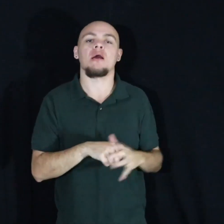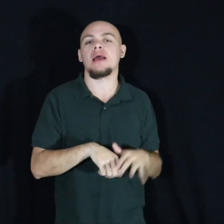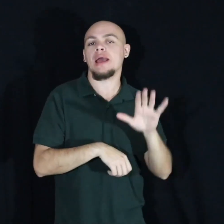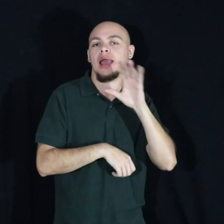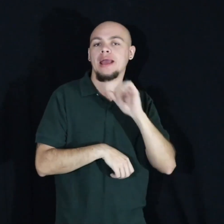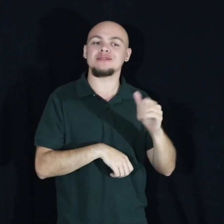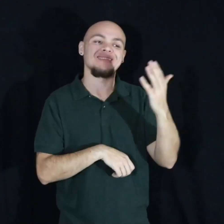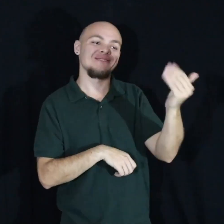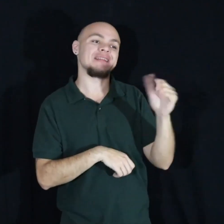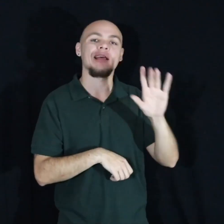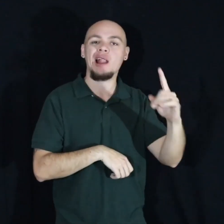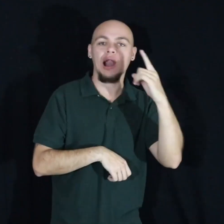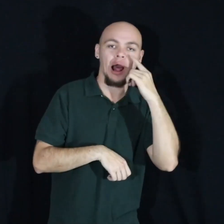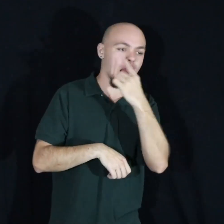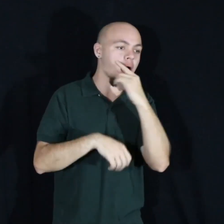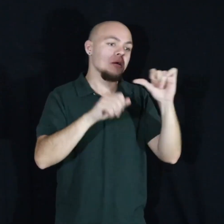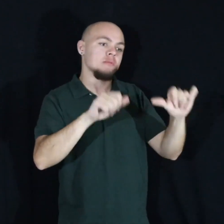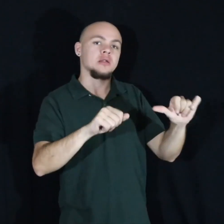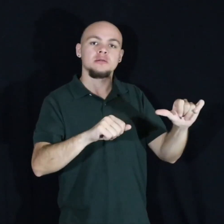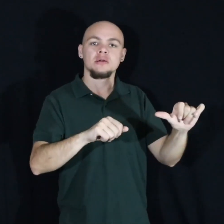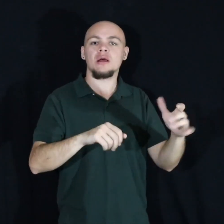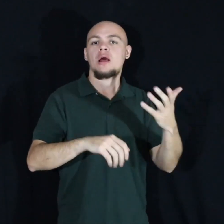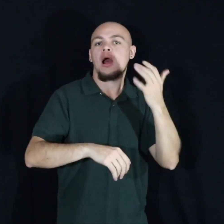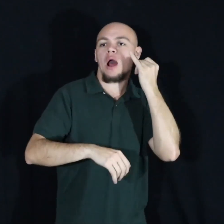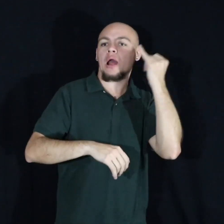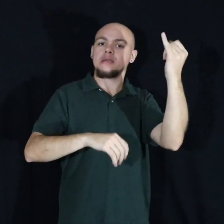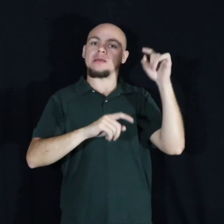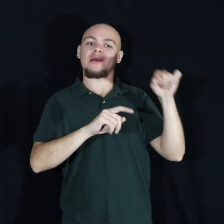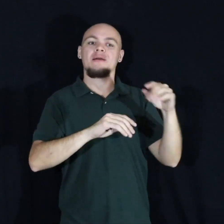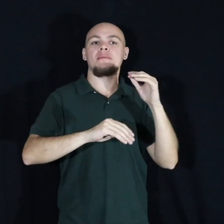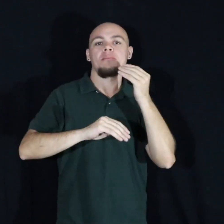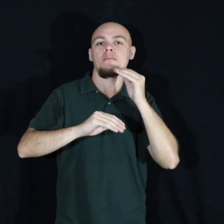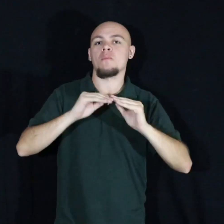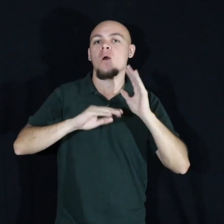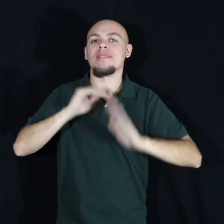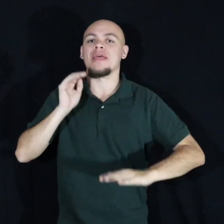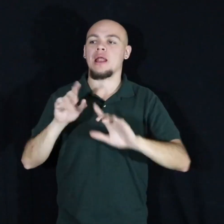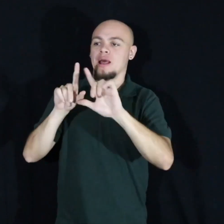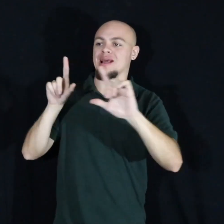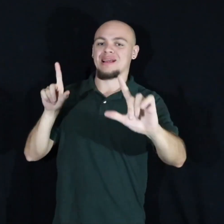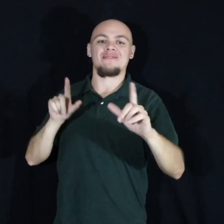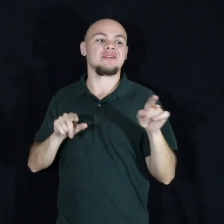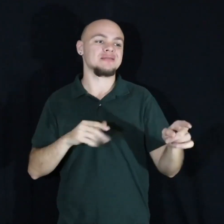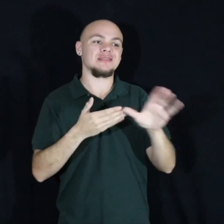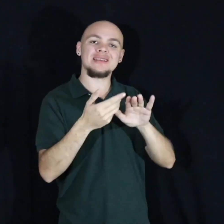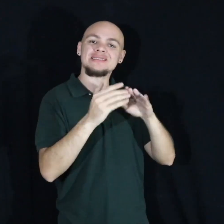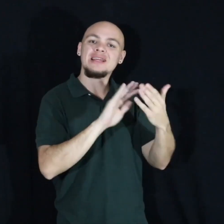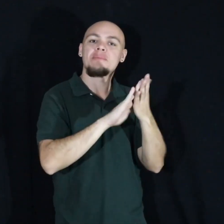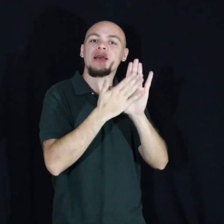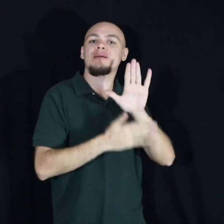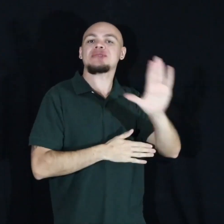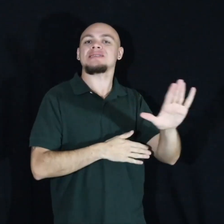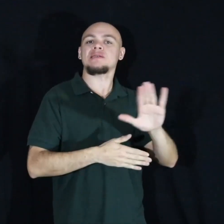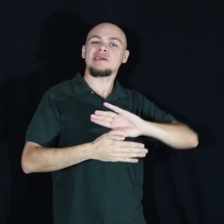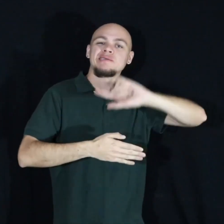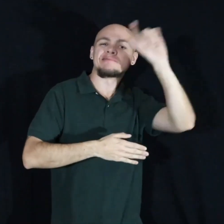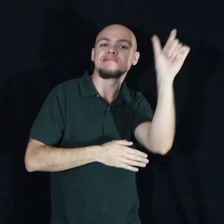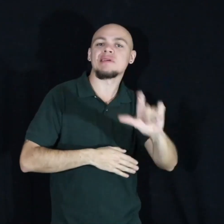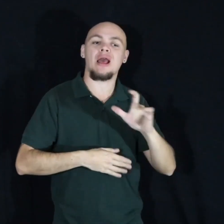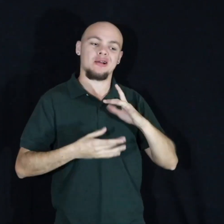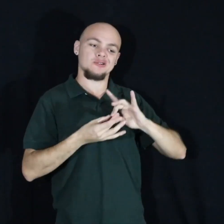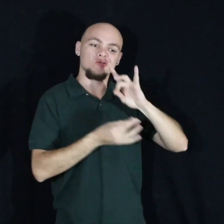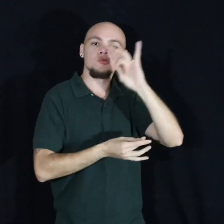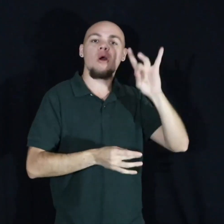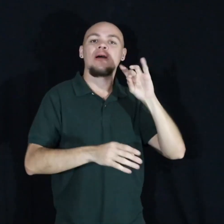eyes, I see more potential than an idea Rivera never manifested on a canvas. He makes the city his, scribes pieces of his soul